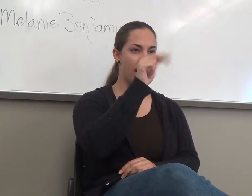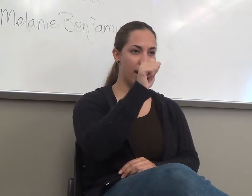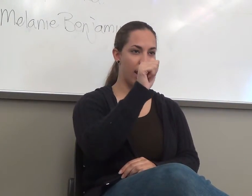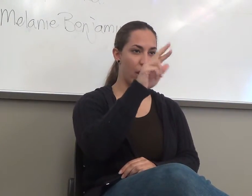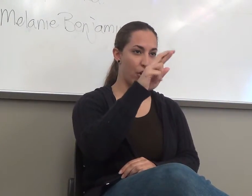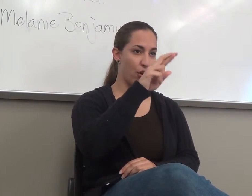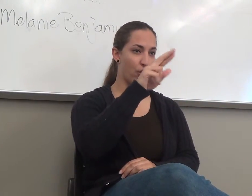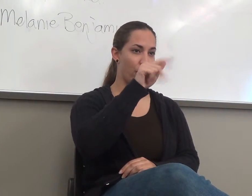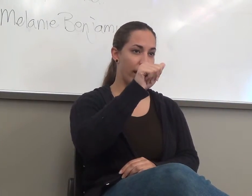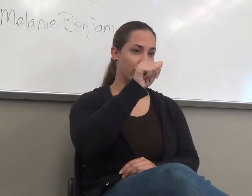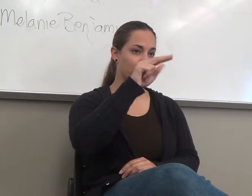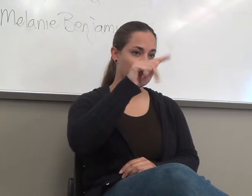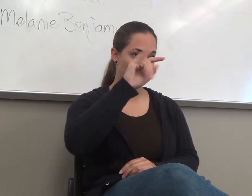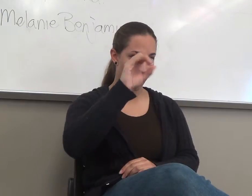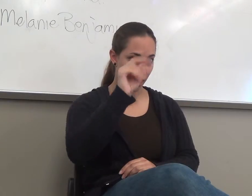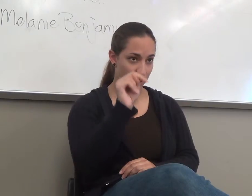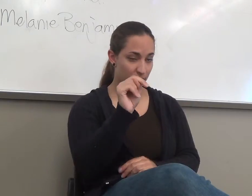Anybody remember?